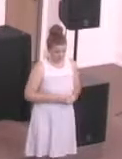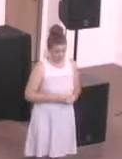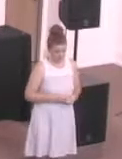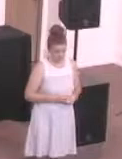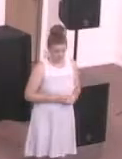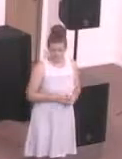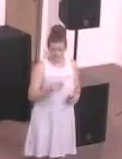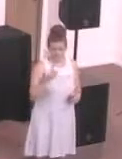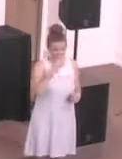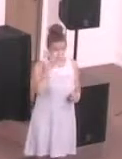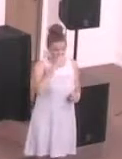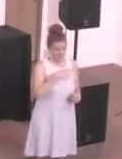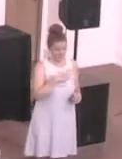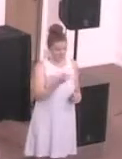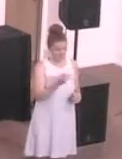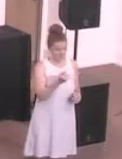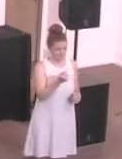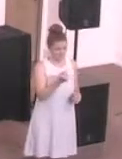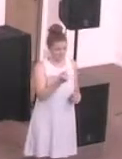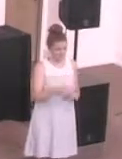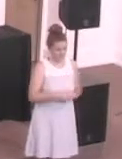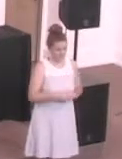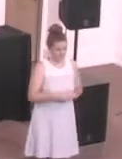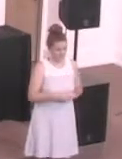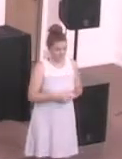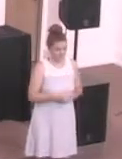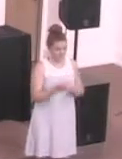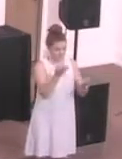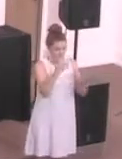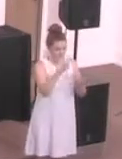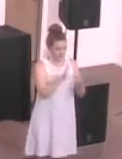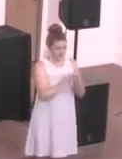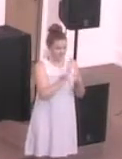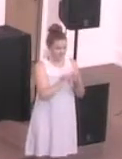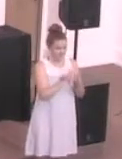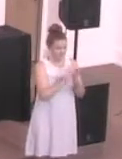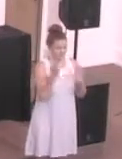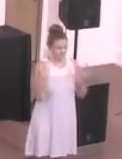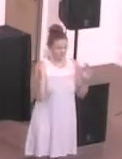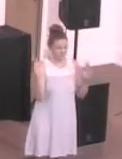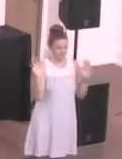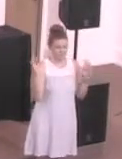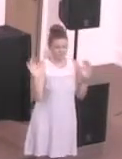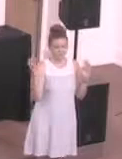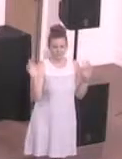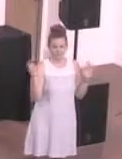I need this man to come up. We talked earlier. Would you come on up here? Would you give this man a hand?